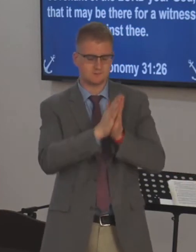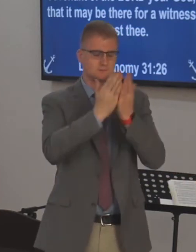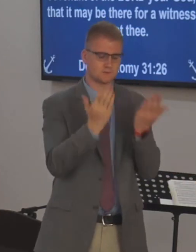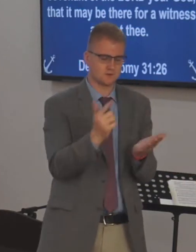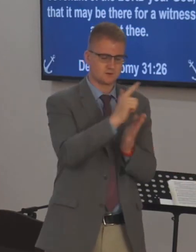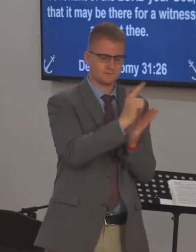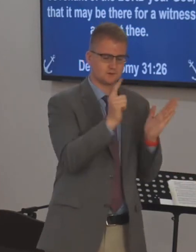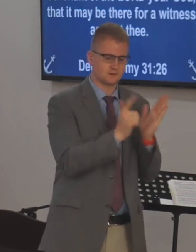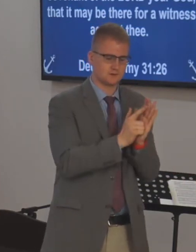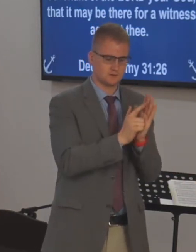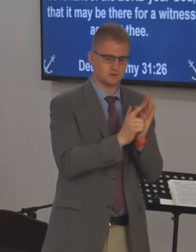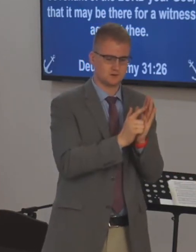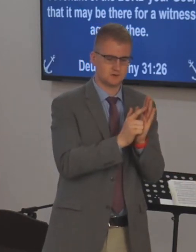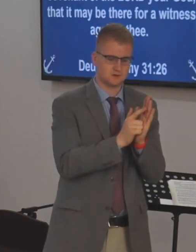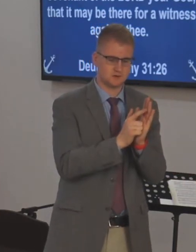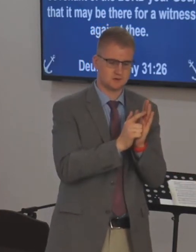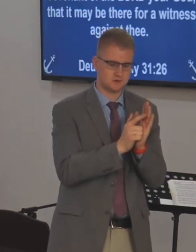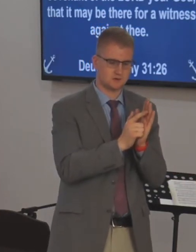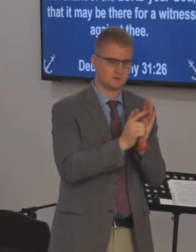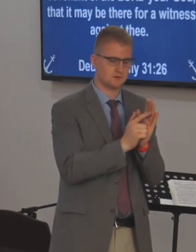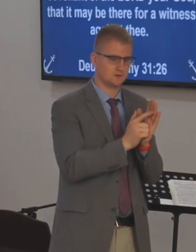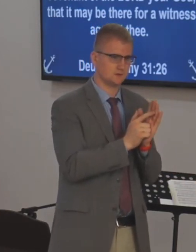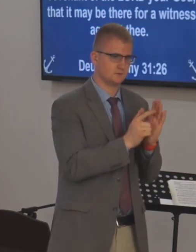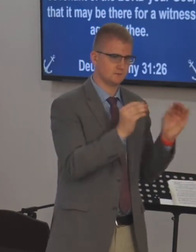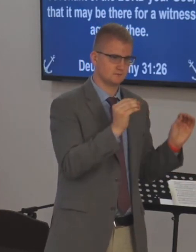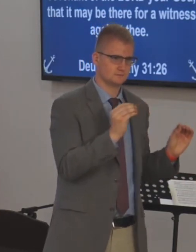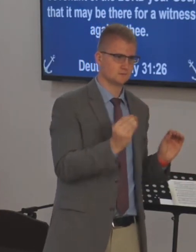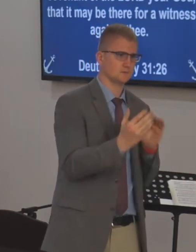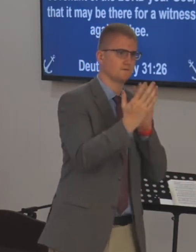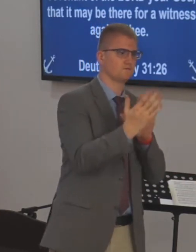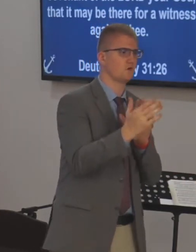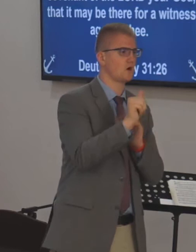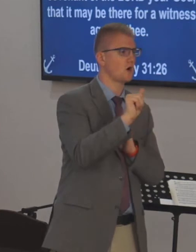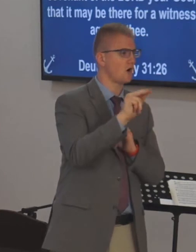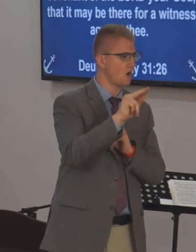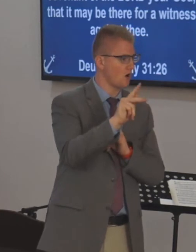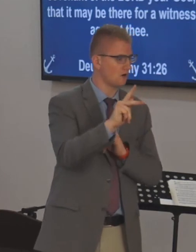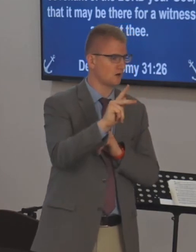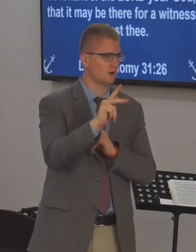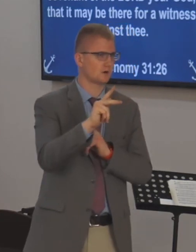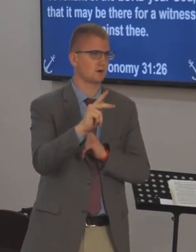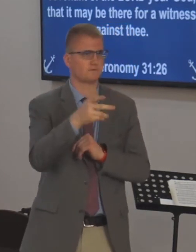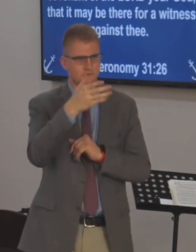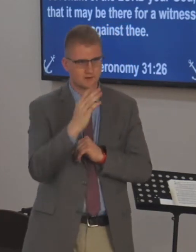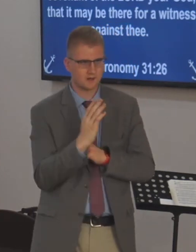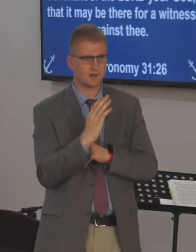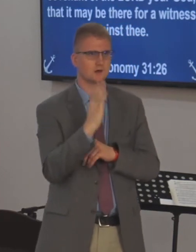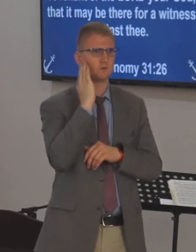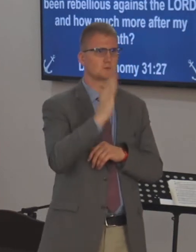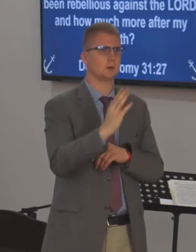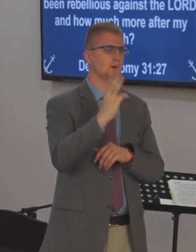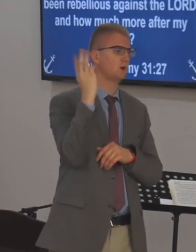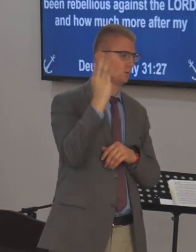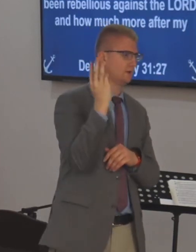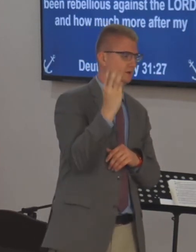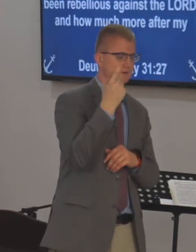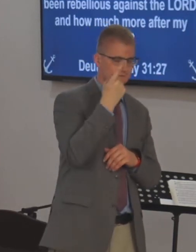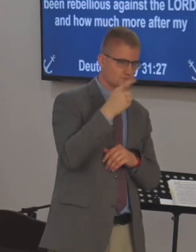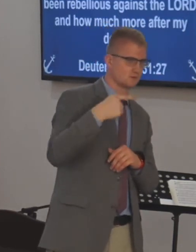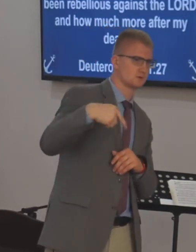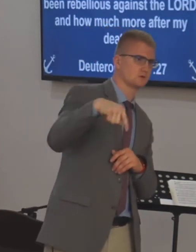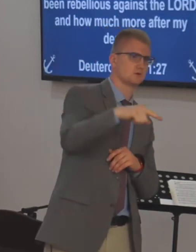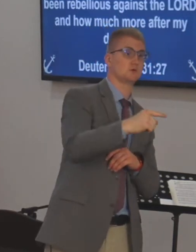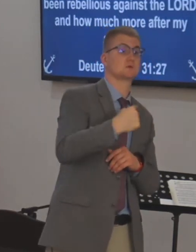the side of the Ark of the Covenant of the Lord your God, that it may be there for a witness against thee. For I know